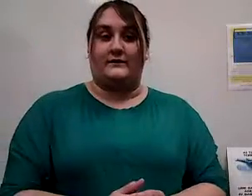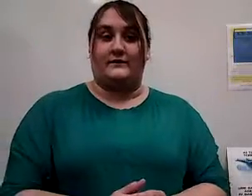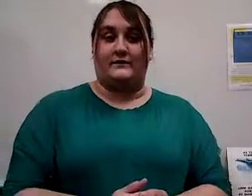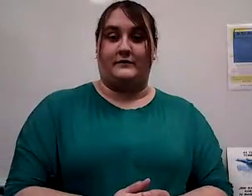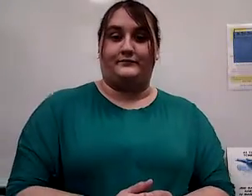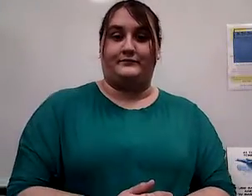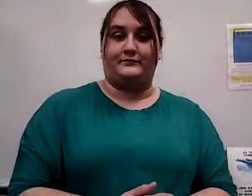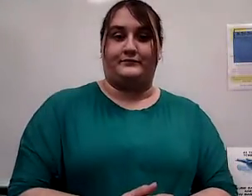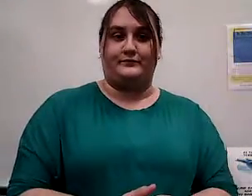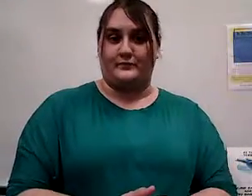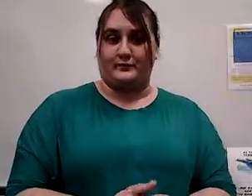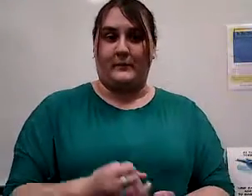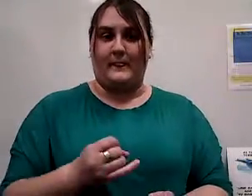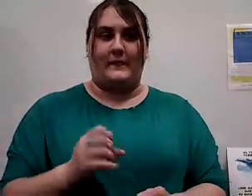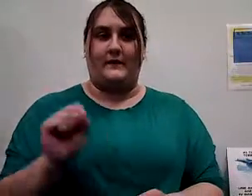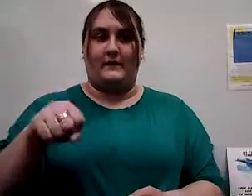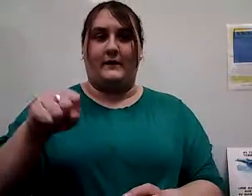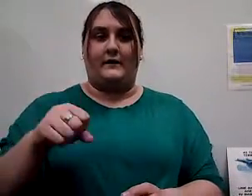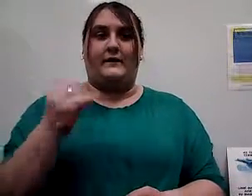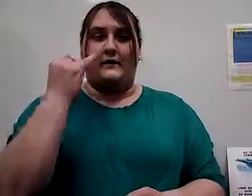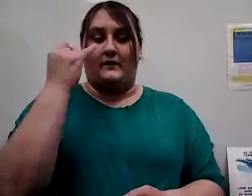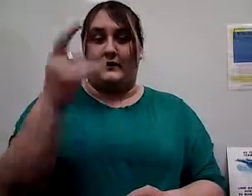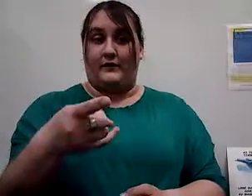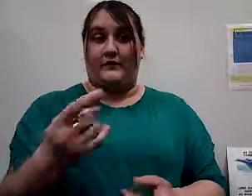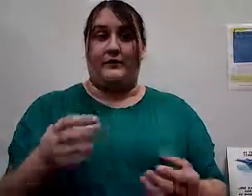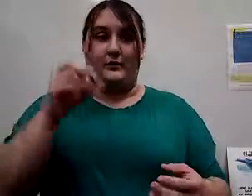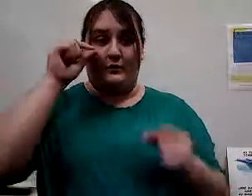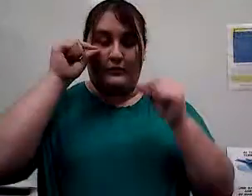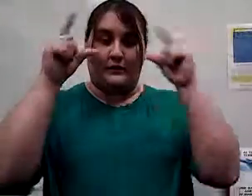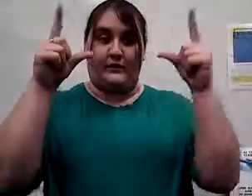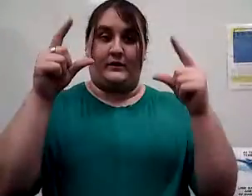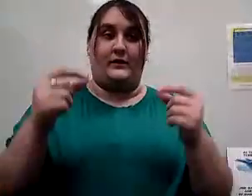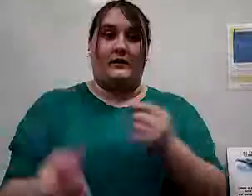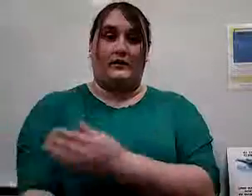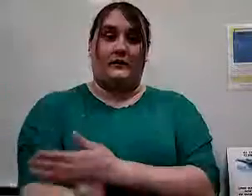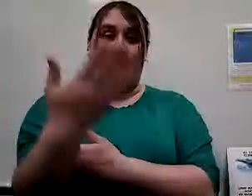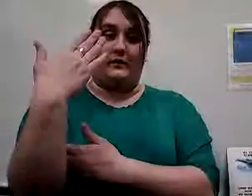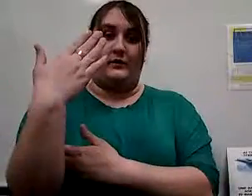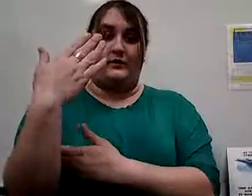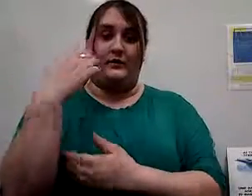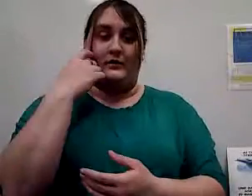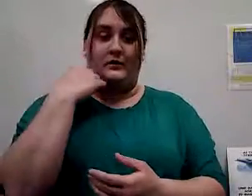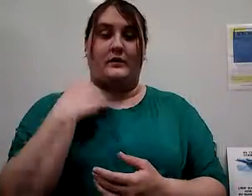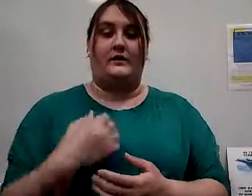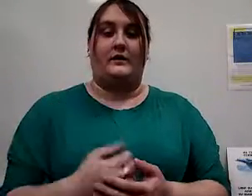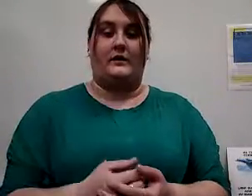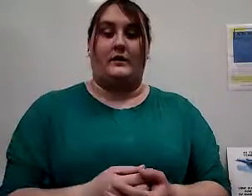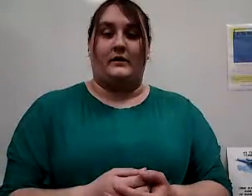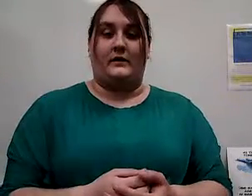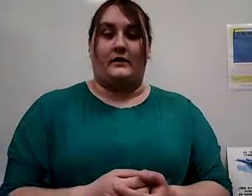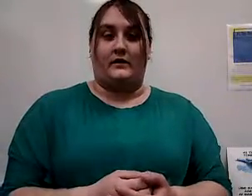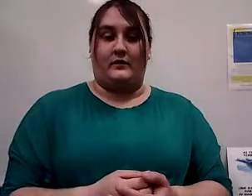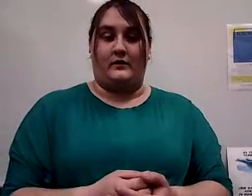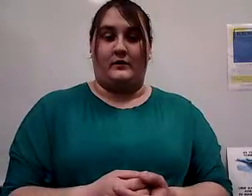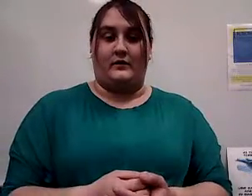go running barefoot through the grass in the morning, your feet might get wet. That's from dew or water that was